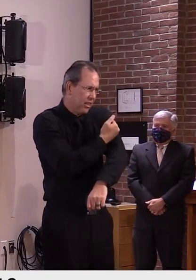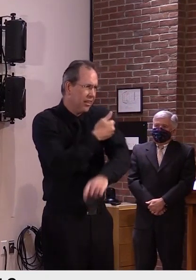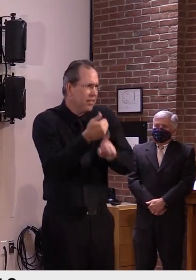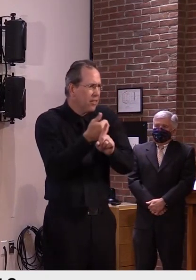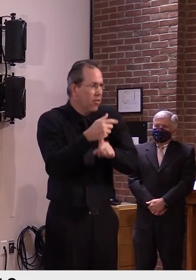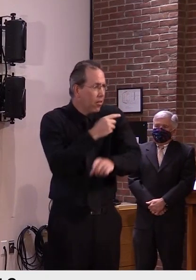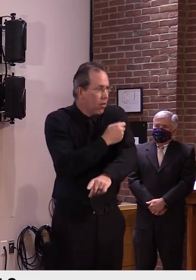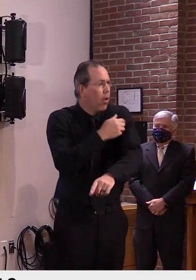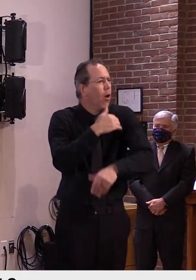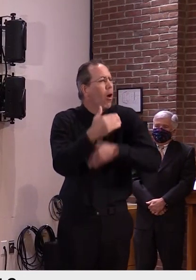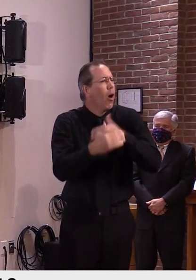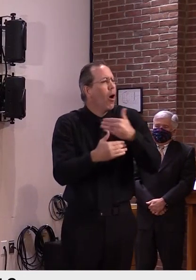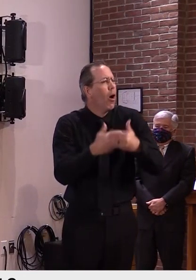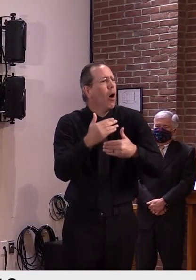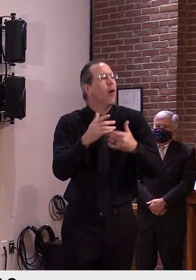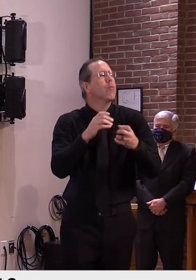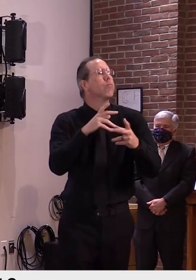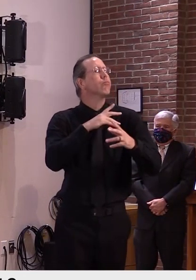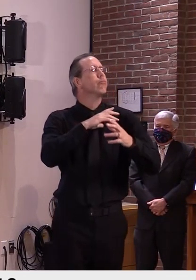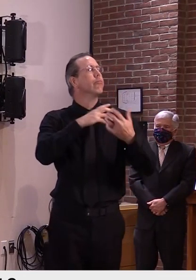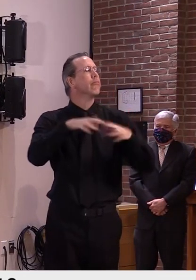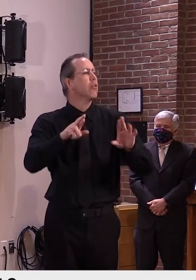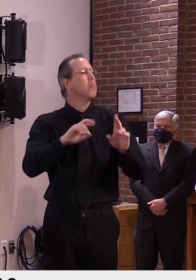This is a great question this morning because